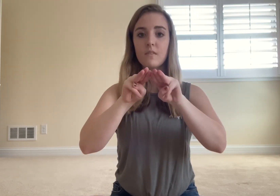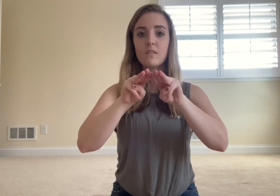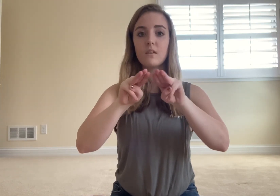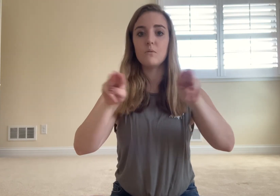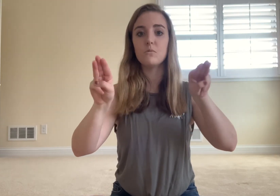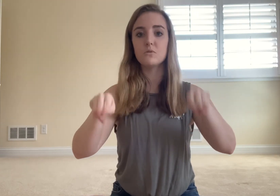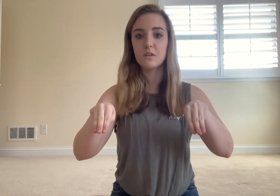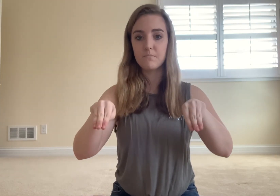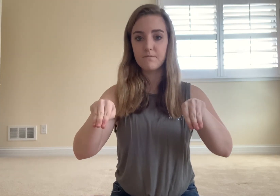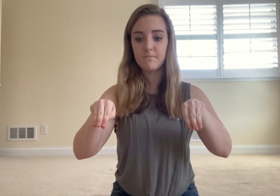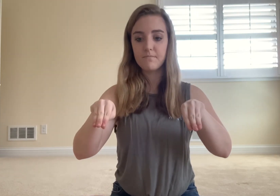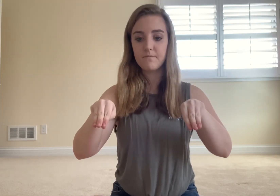Museum.